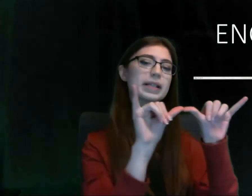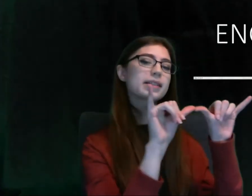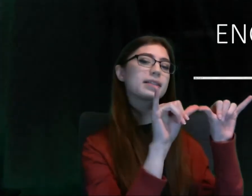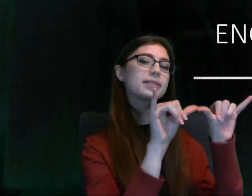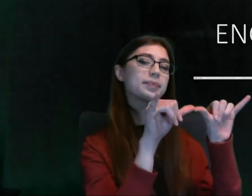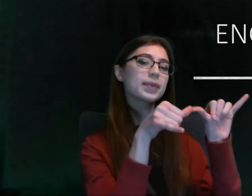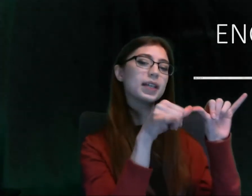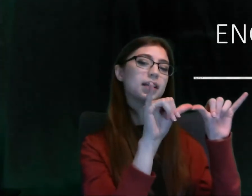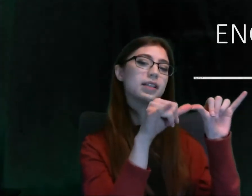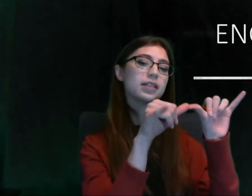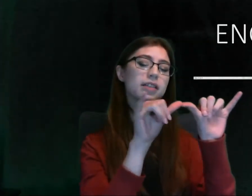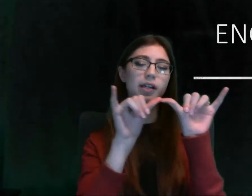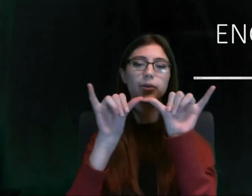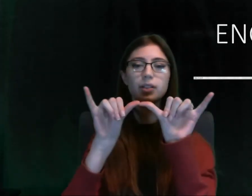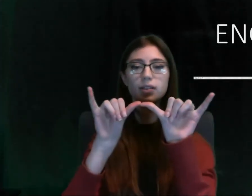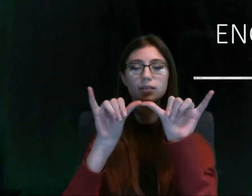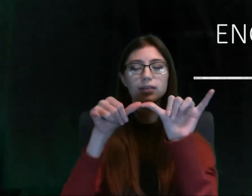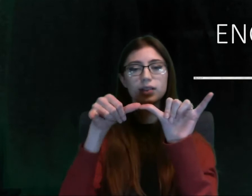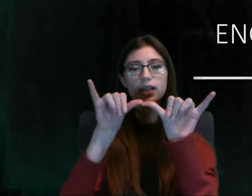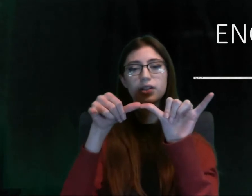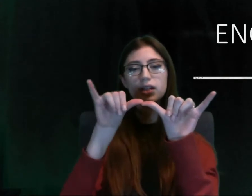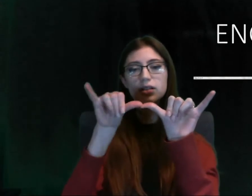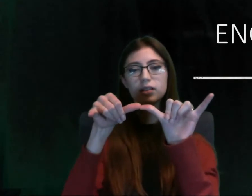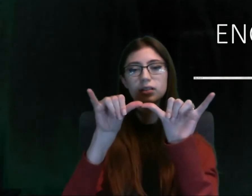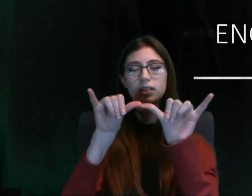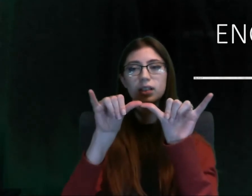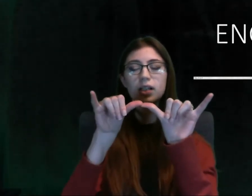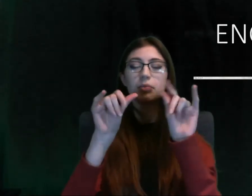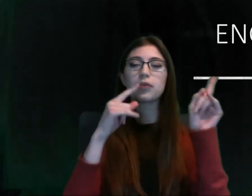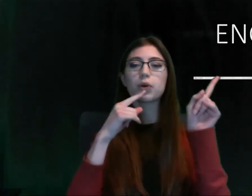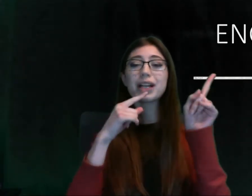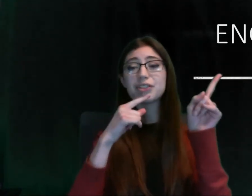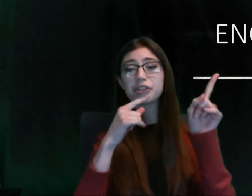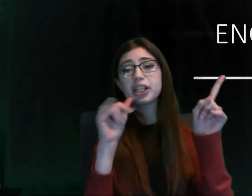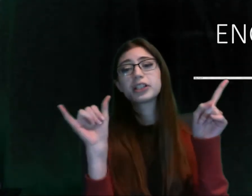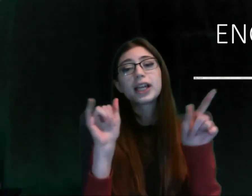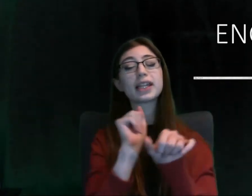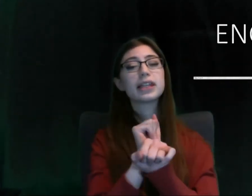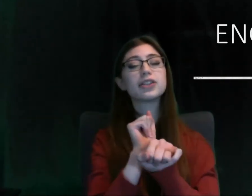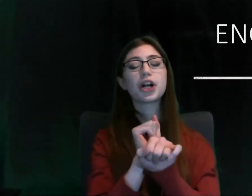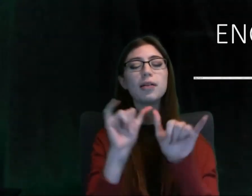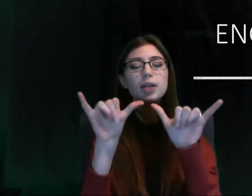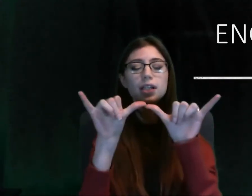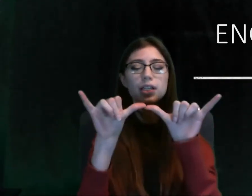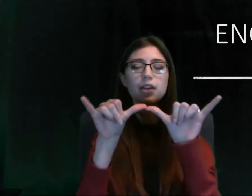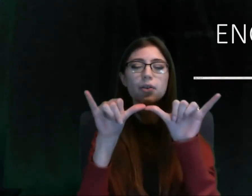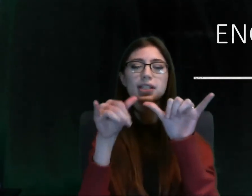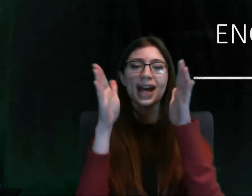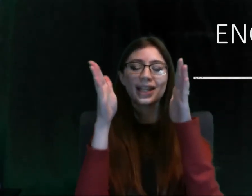wrist. So, engineer. But for engineer, like the jaw, you're going to add the